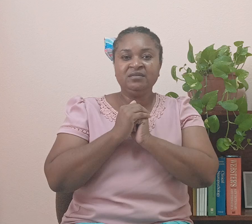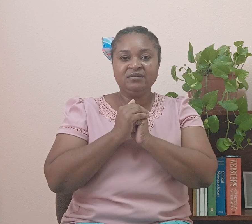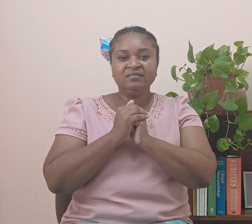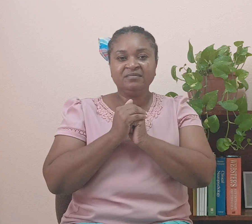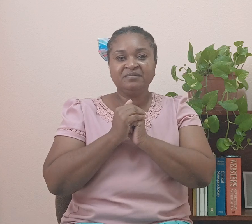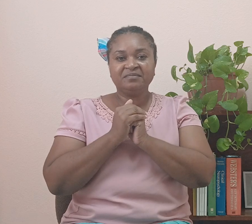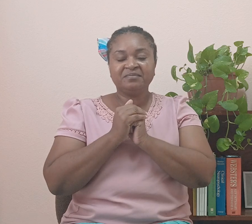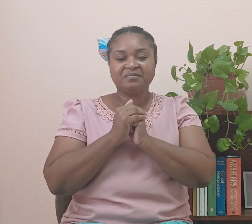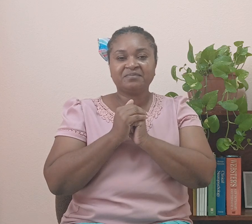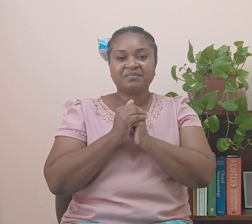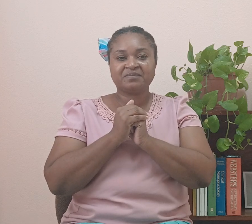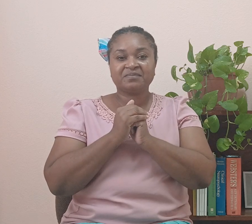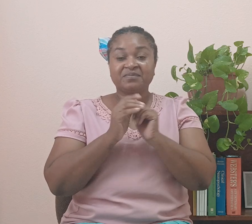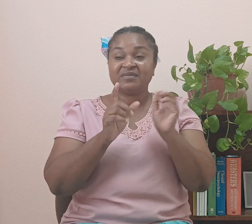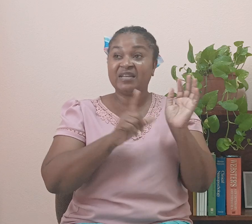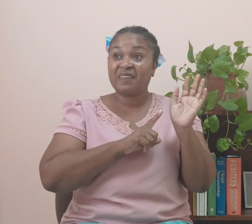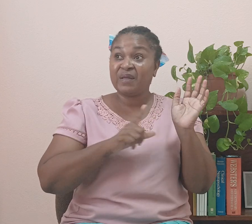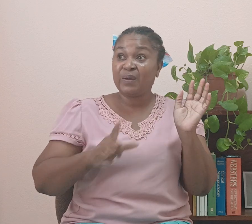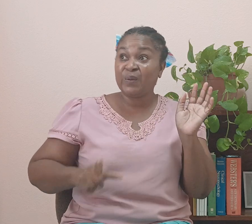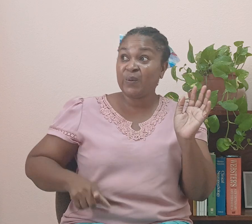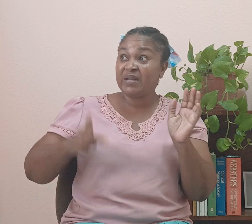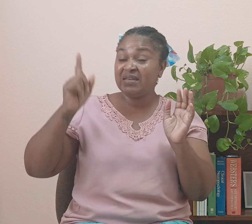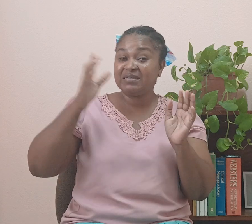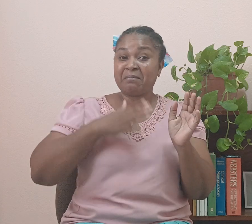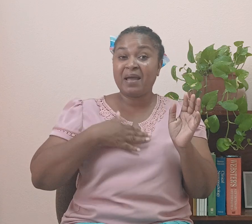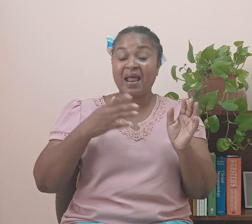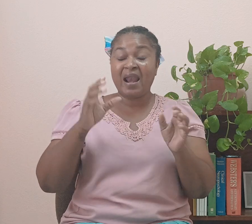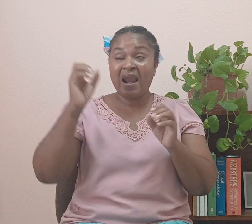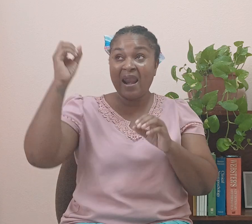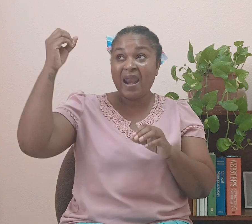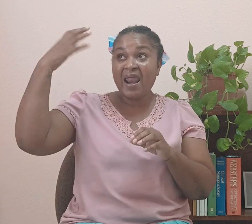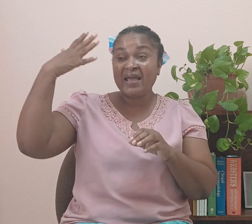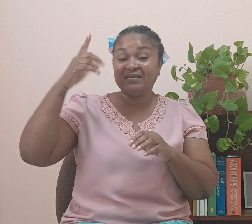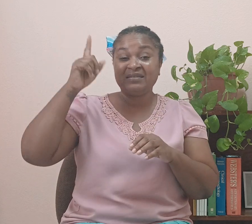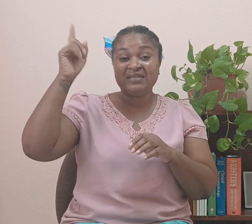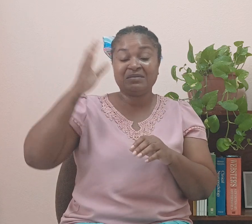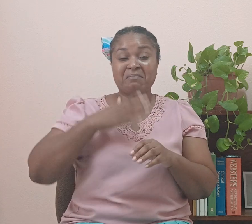The Lord is my light and my salvation.